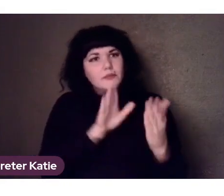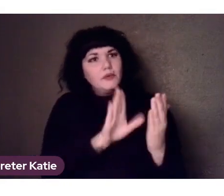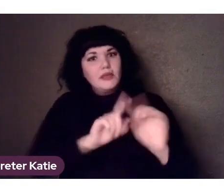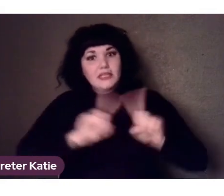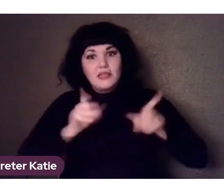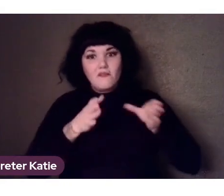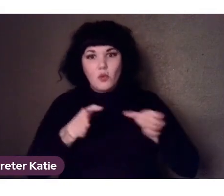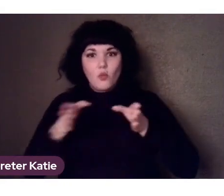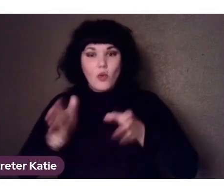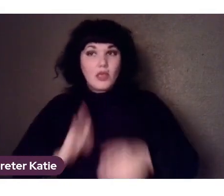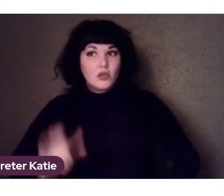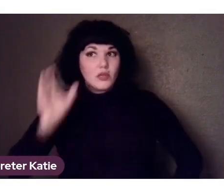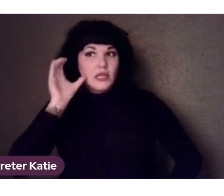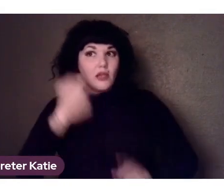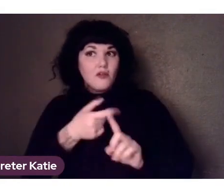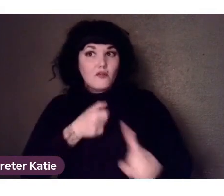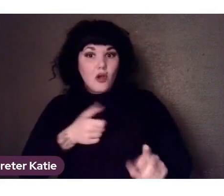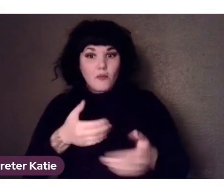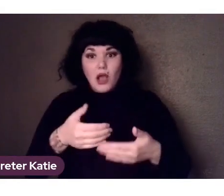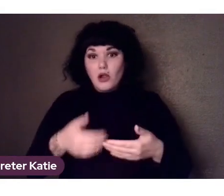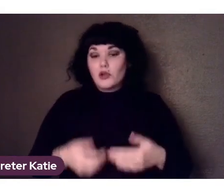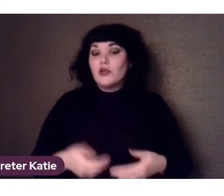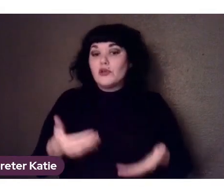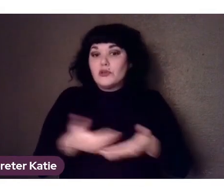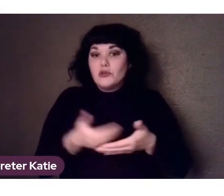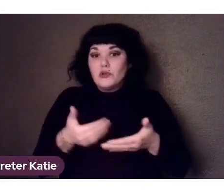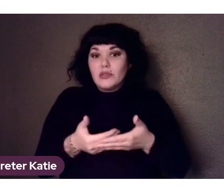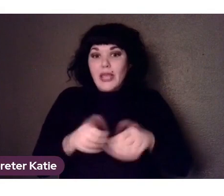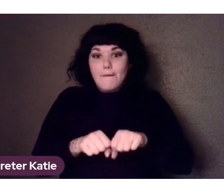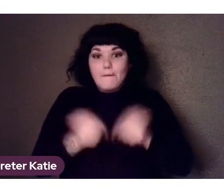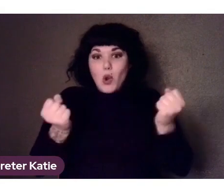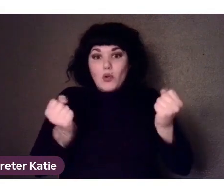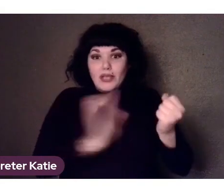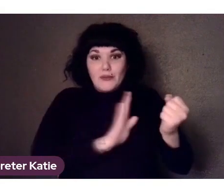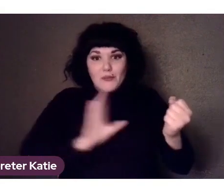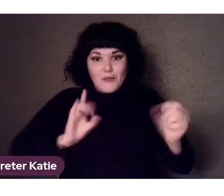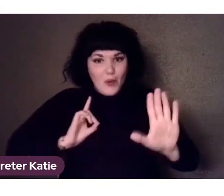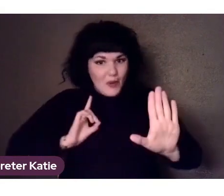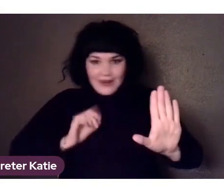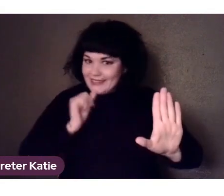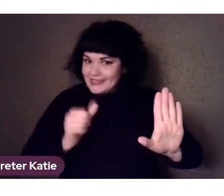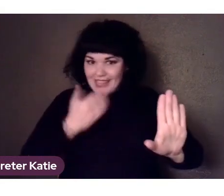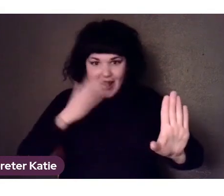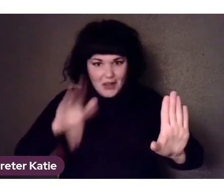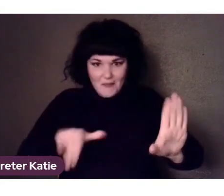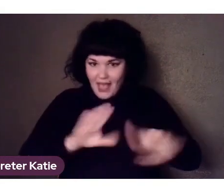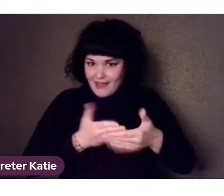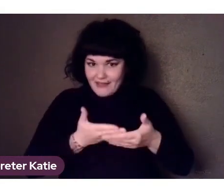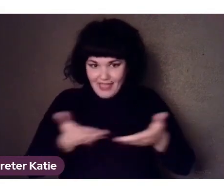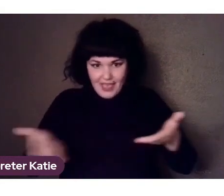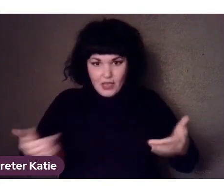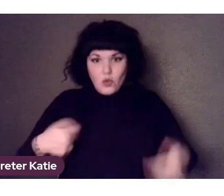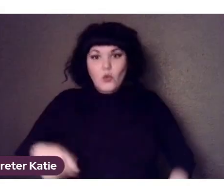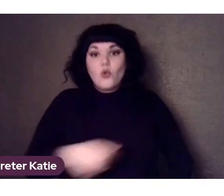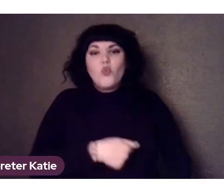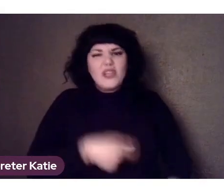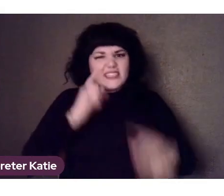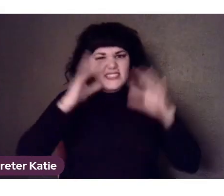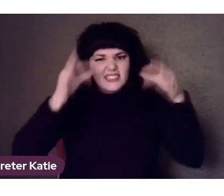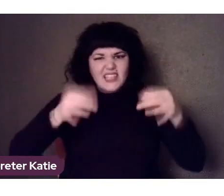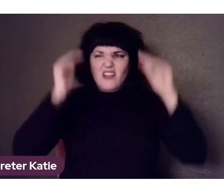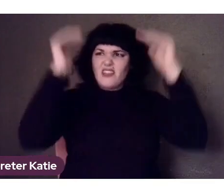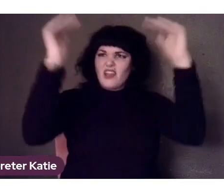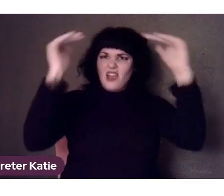from our newly broken board. Don't worry, it's not a bad thing. We just decided that hierarchical,